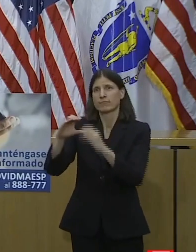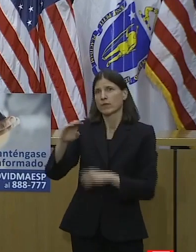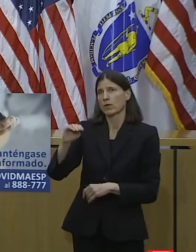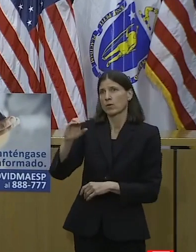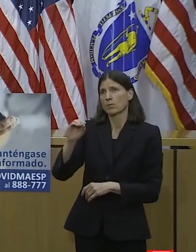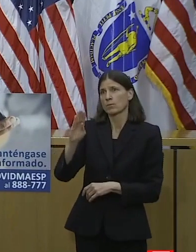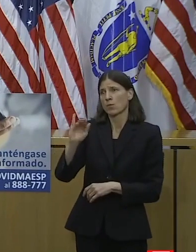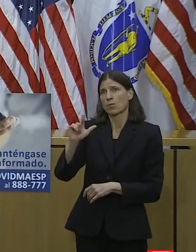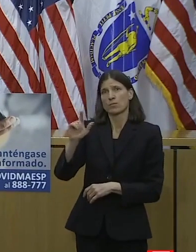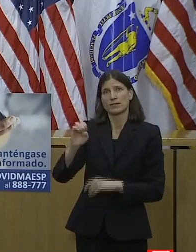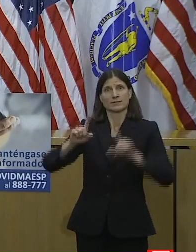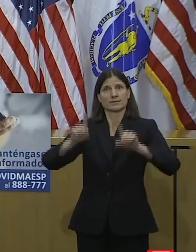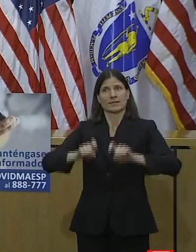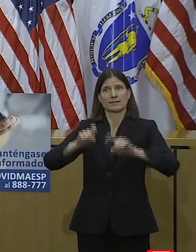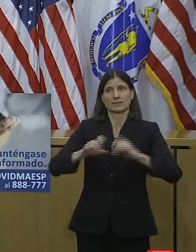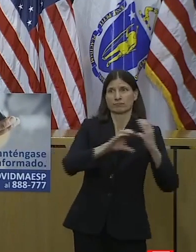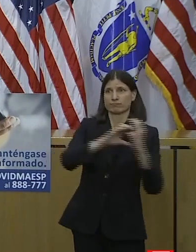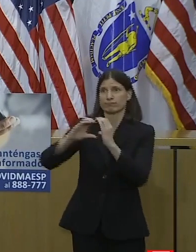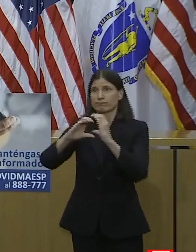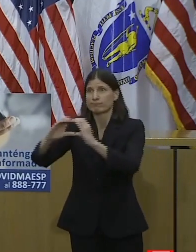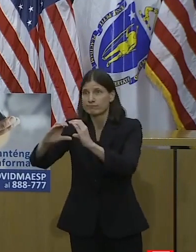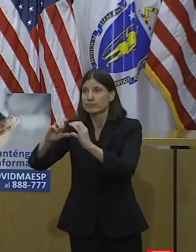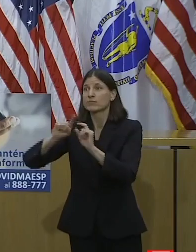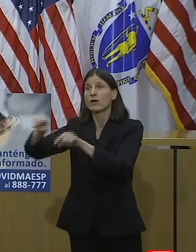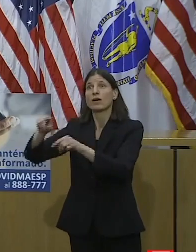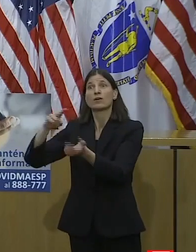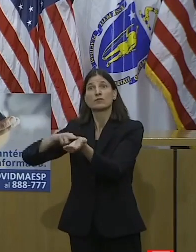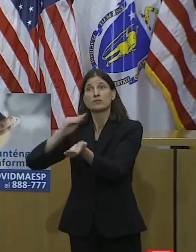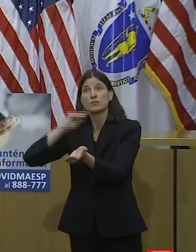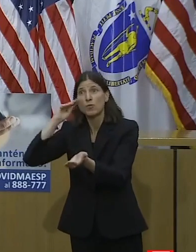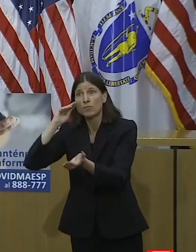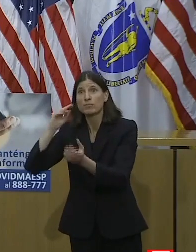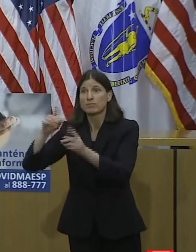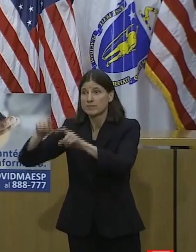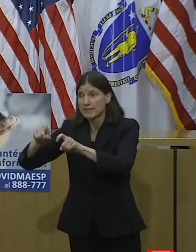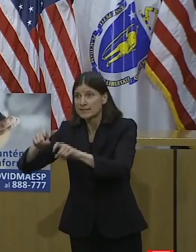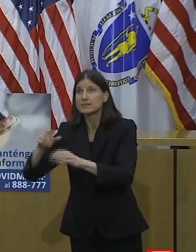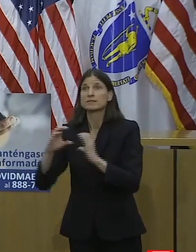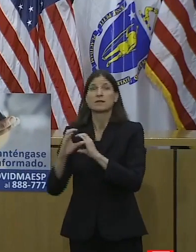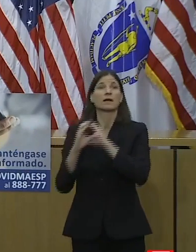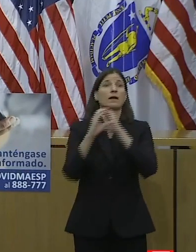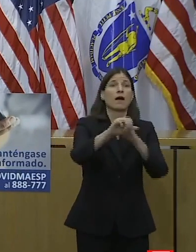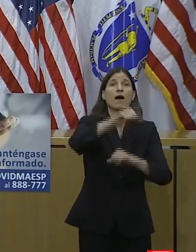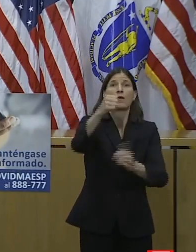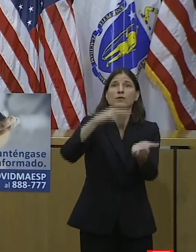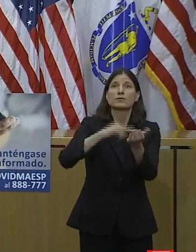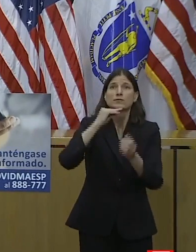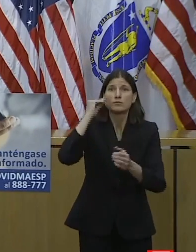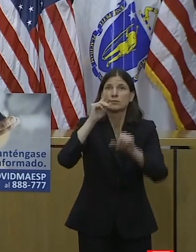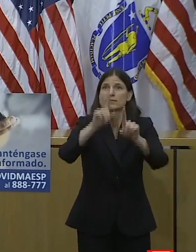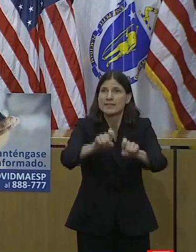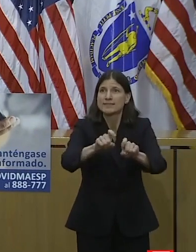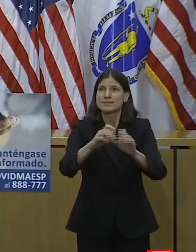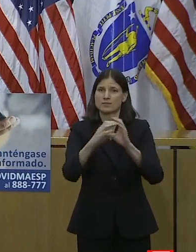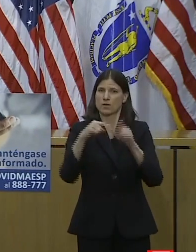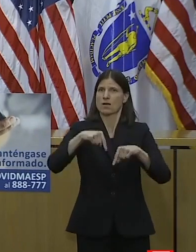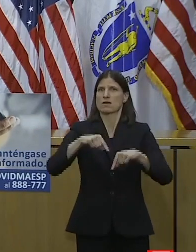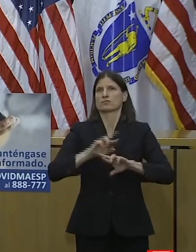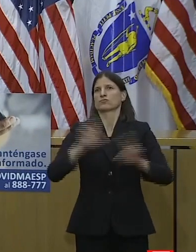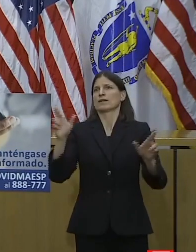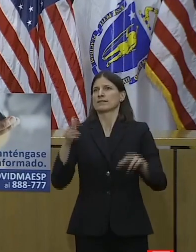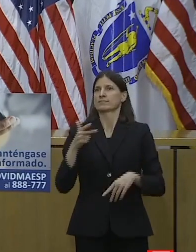funding, and a nursing home family resource line. Secretary Sutters will talk a little bit more about that in a